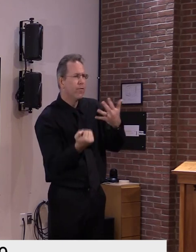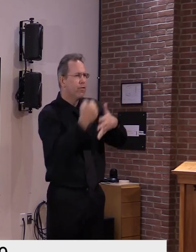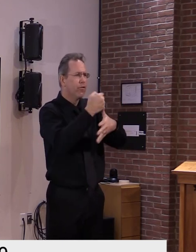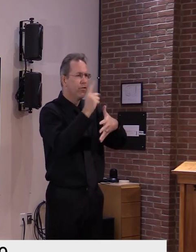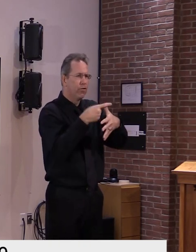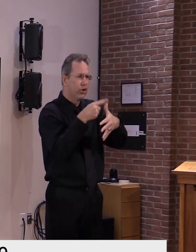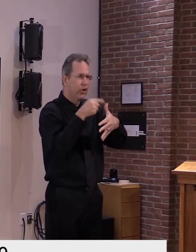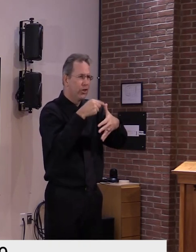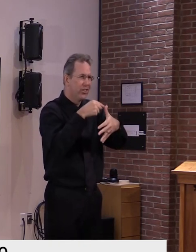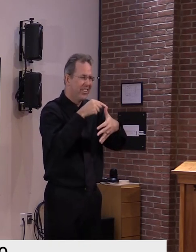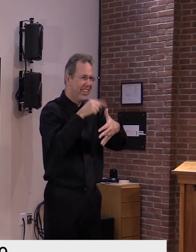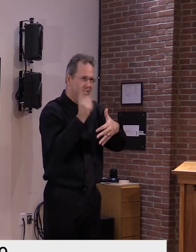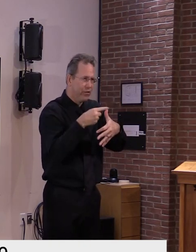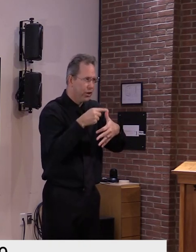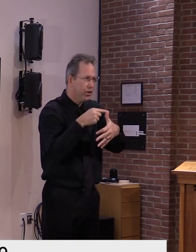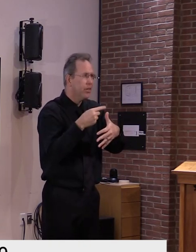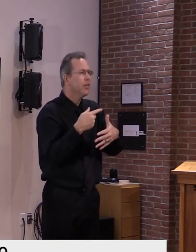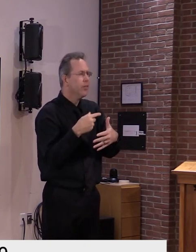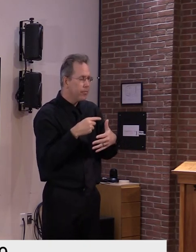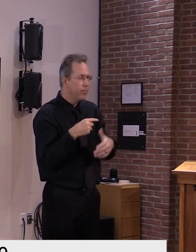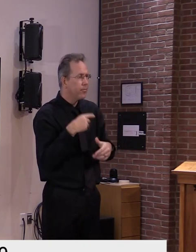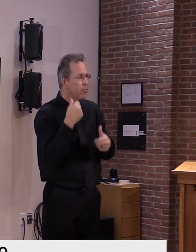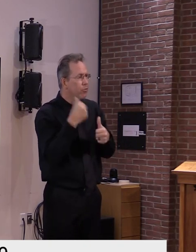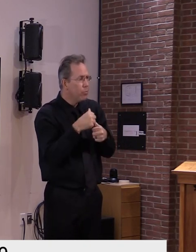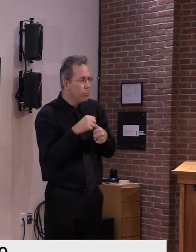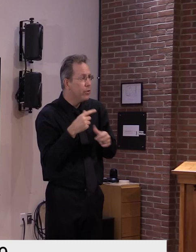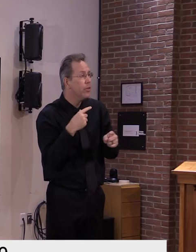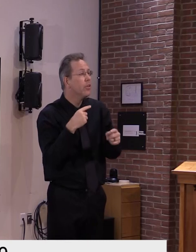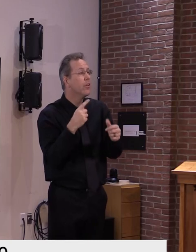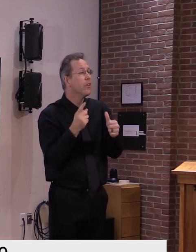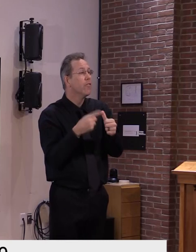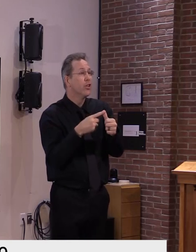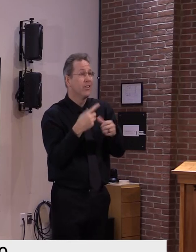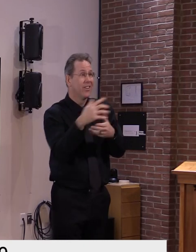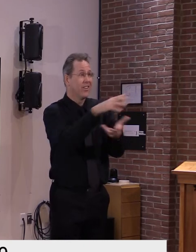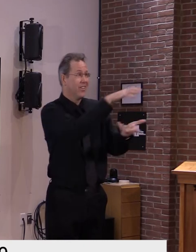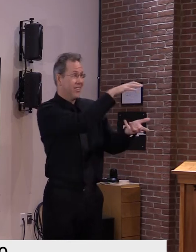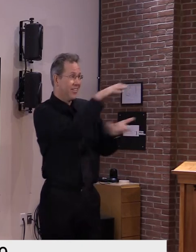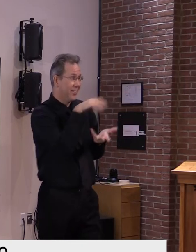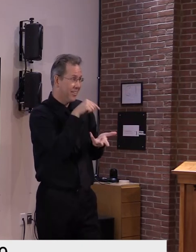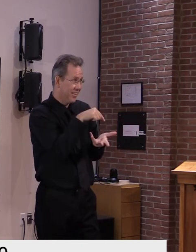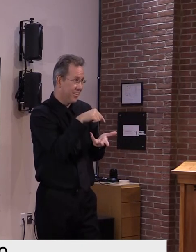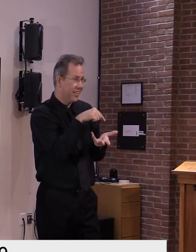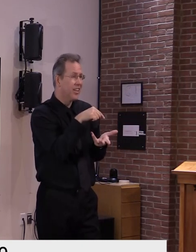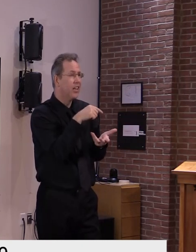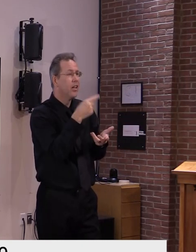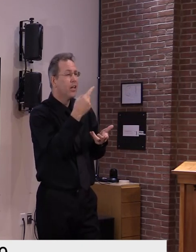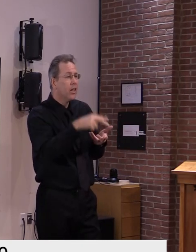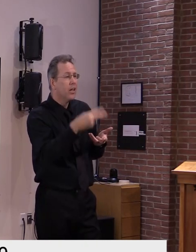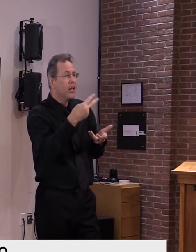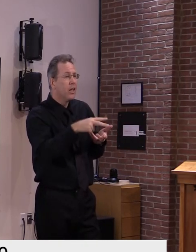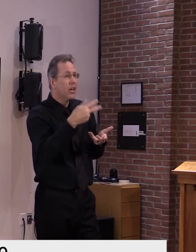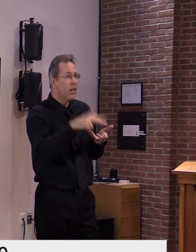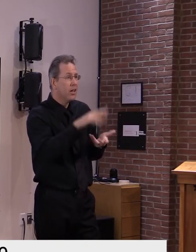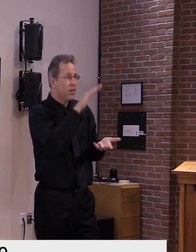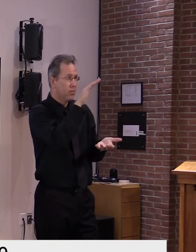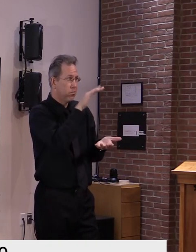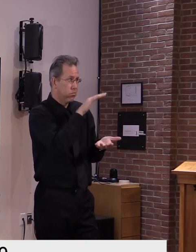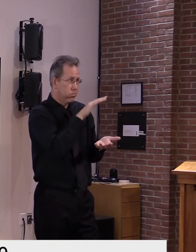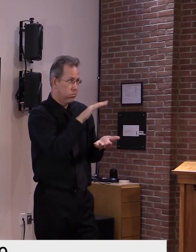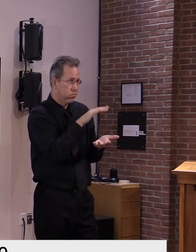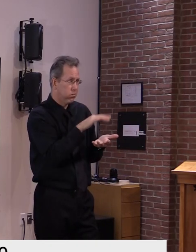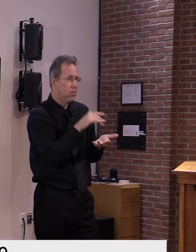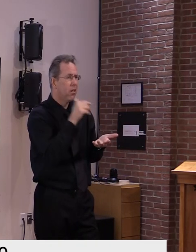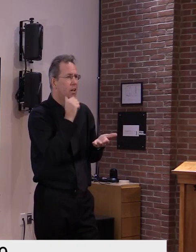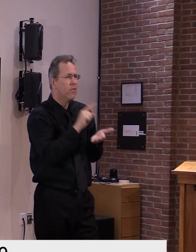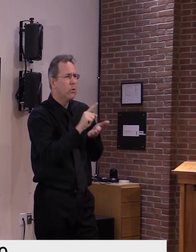to 4 weeks that follow that, the same number of doses will come in and be apportioned